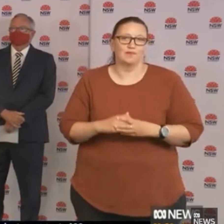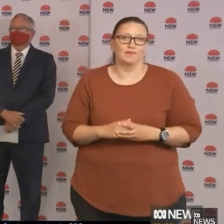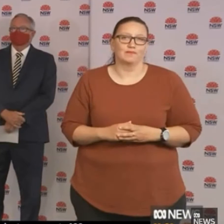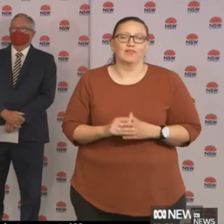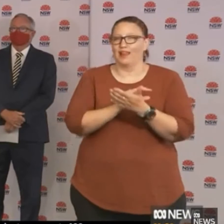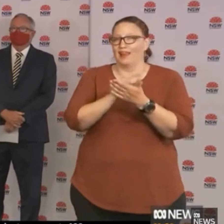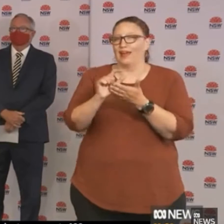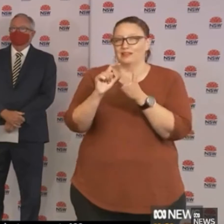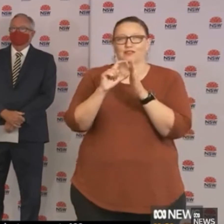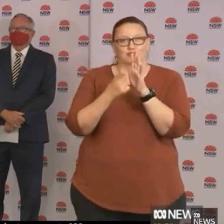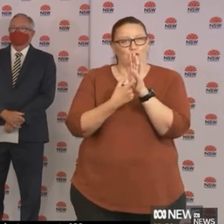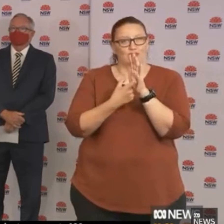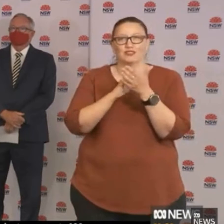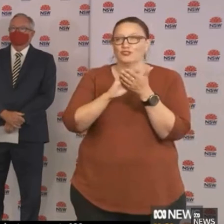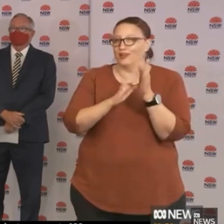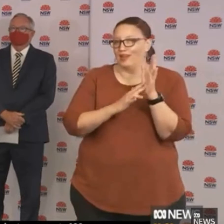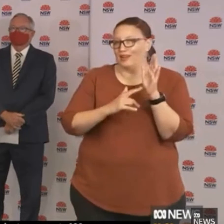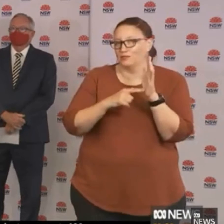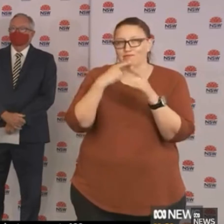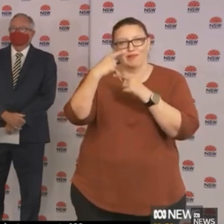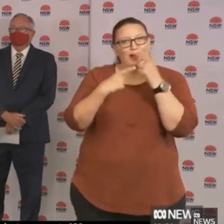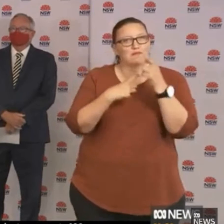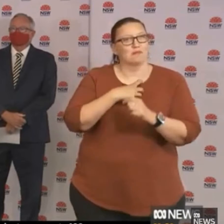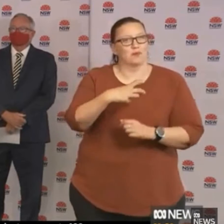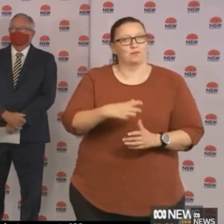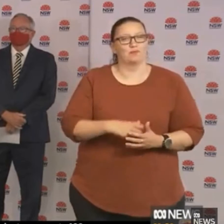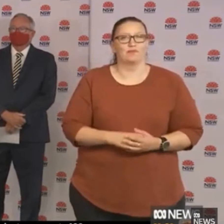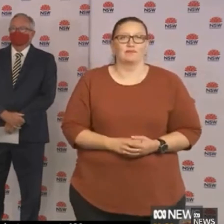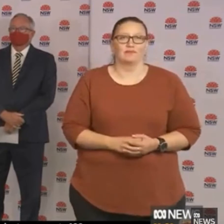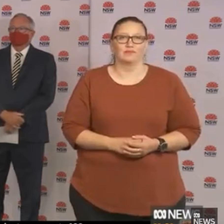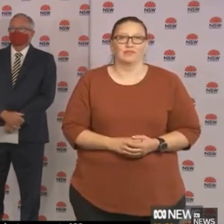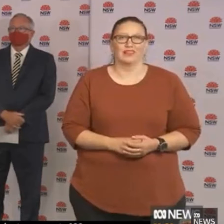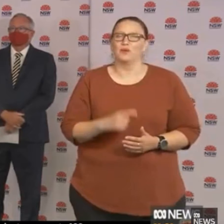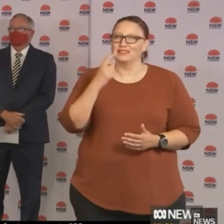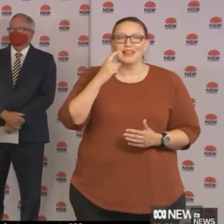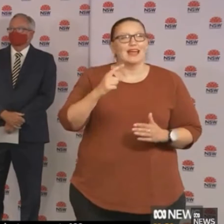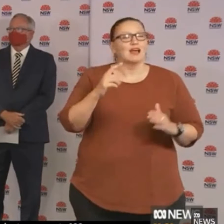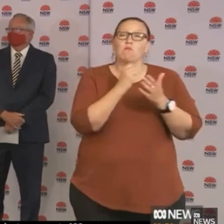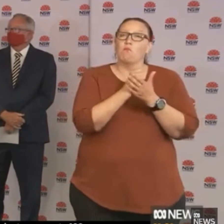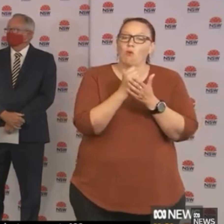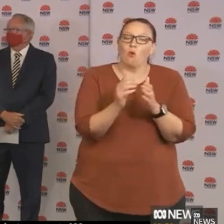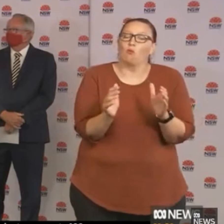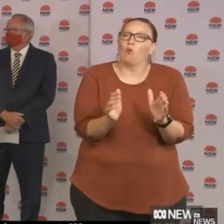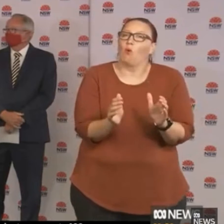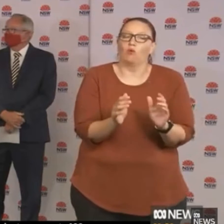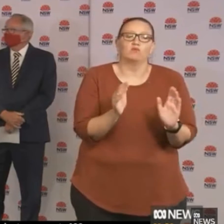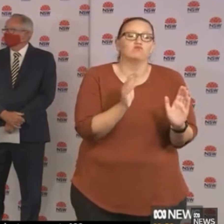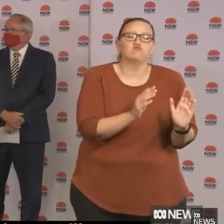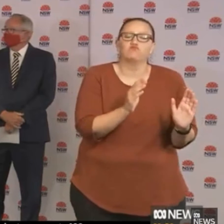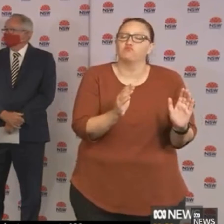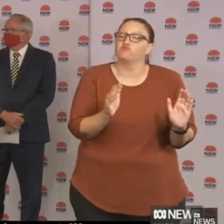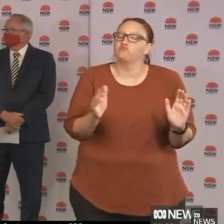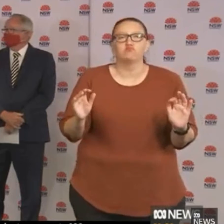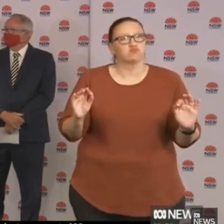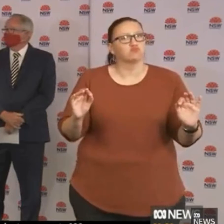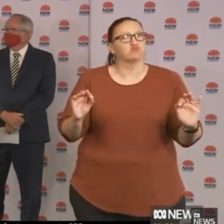we're seeing the trends go the way we hope they do, there are still too many concerning aspects of